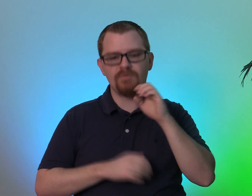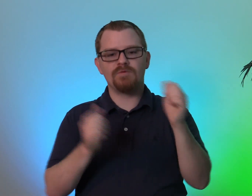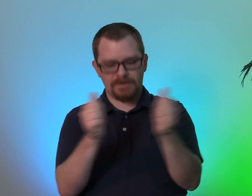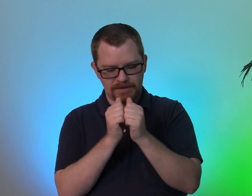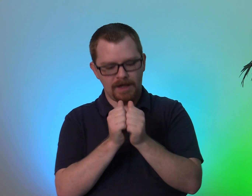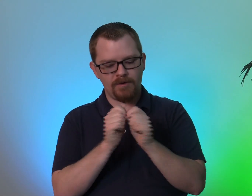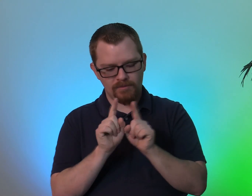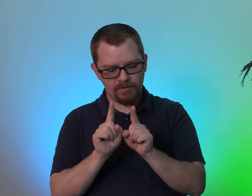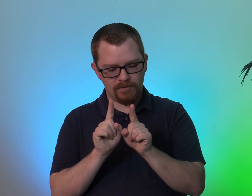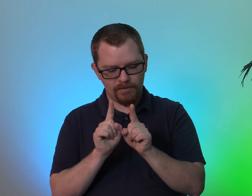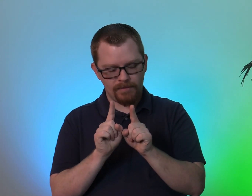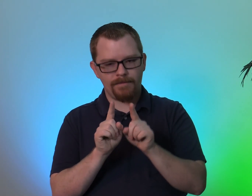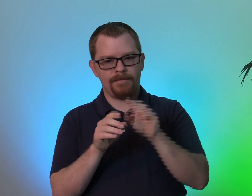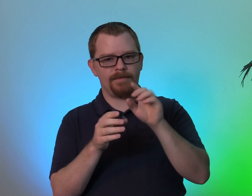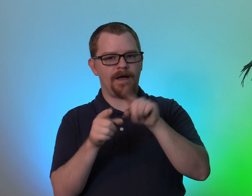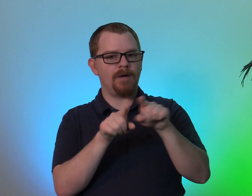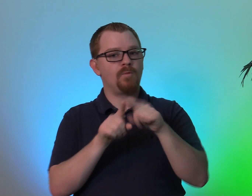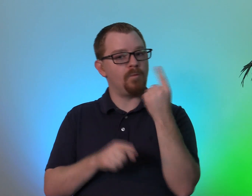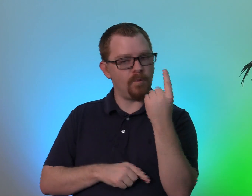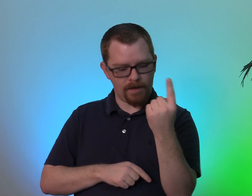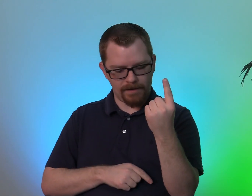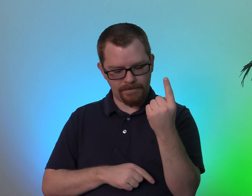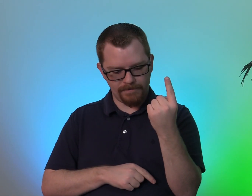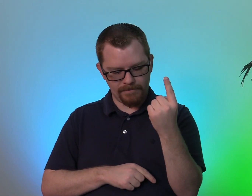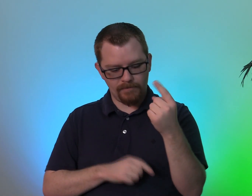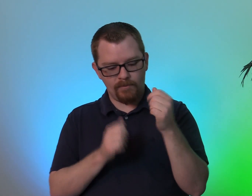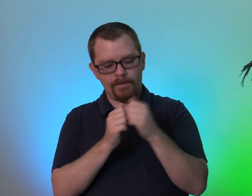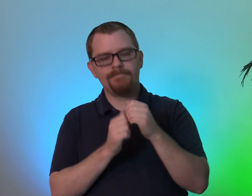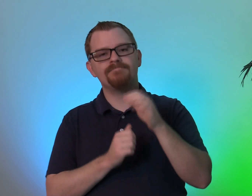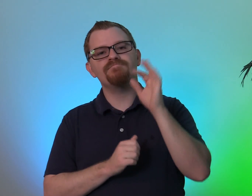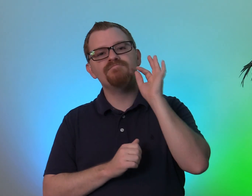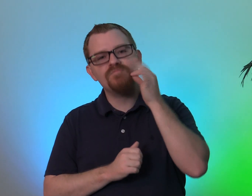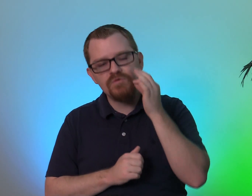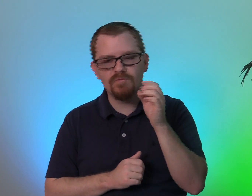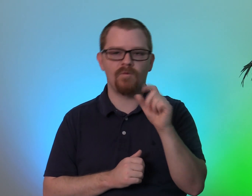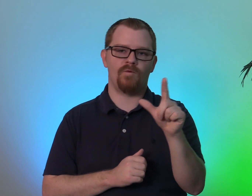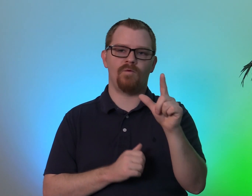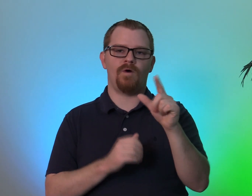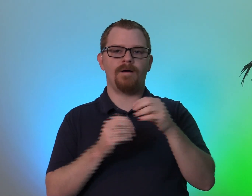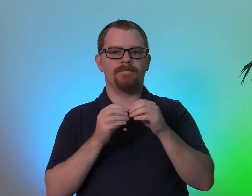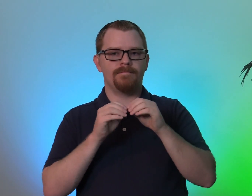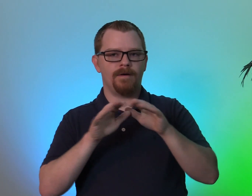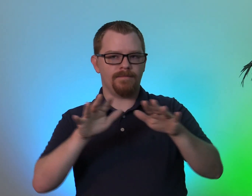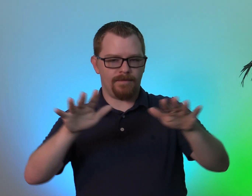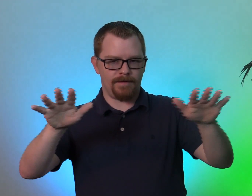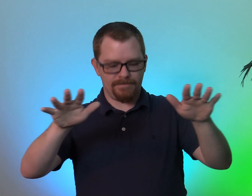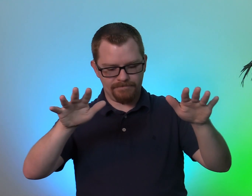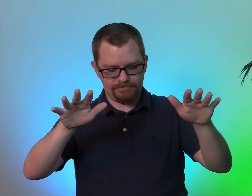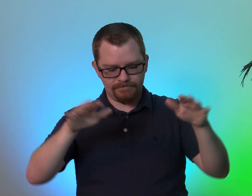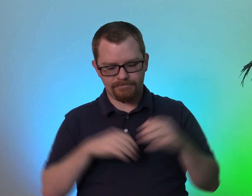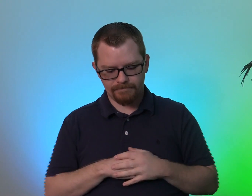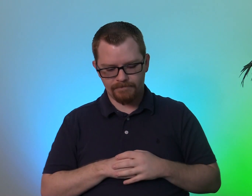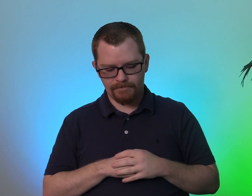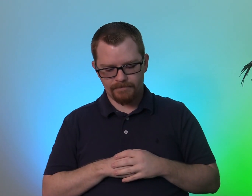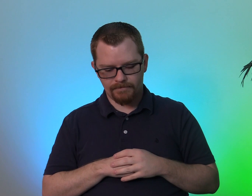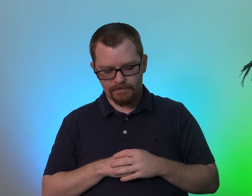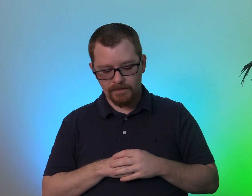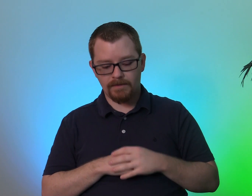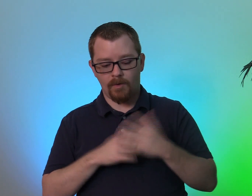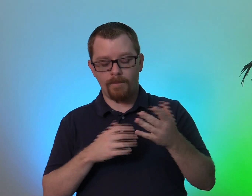so Adam and Eve could be together. They could be like one. They could be fruitful and spread throughout the earth to